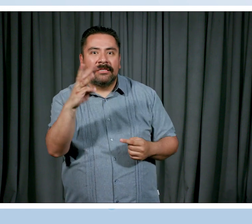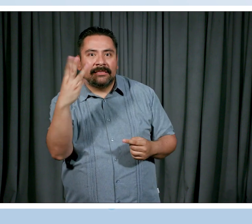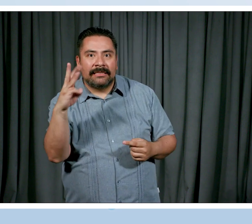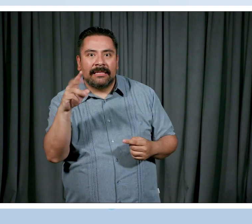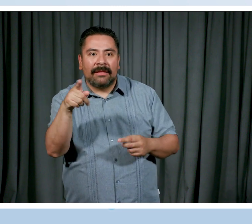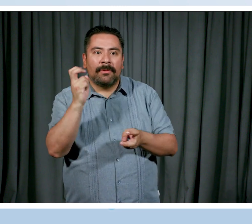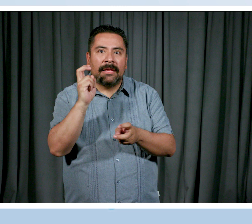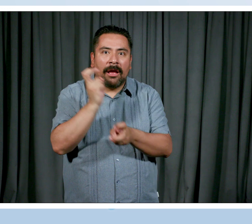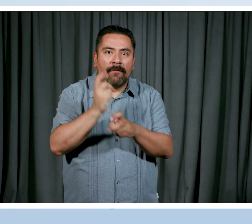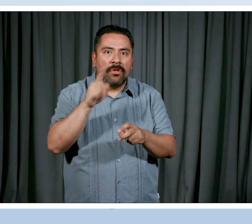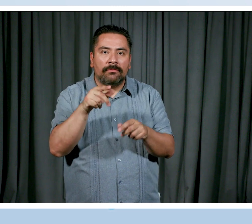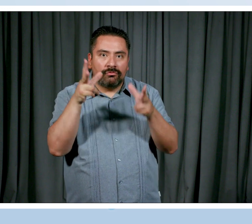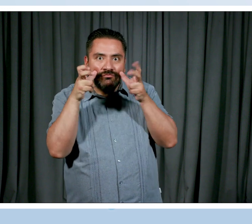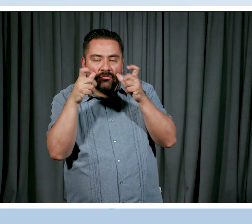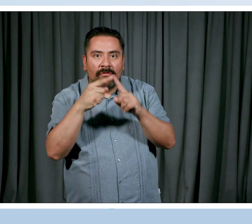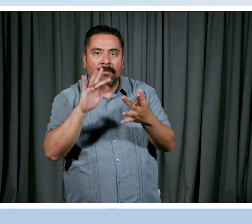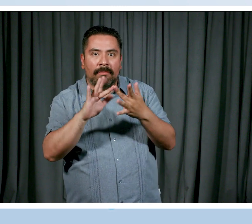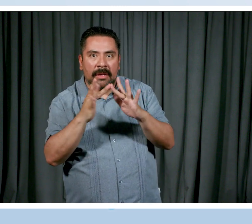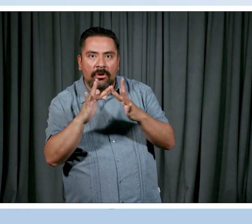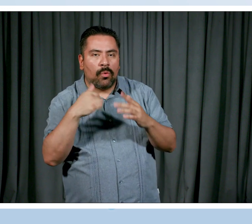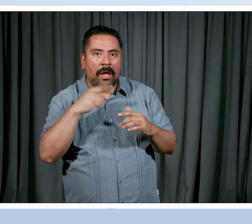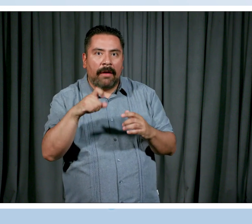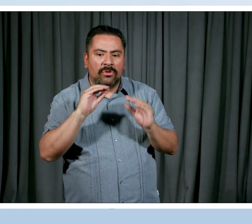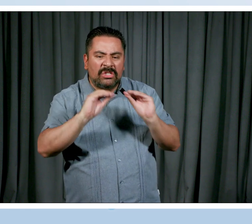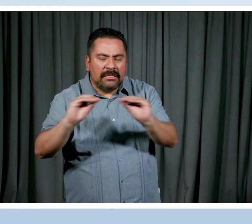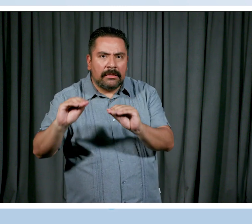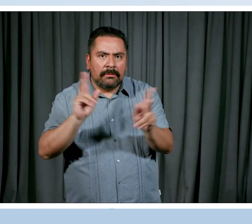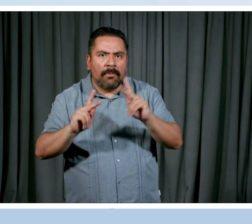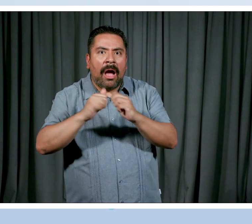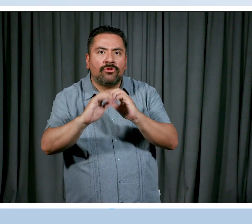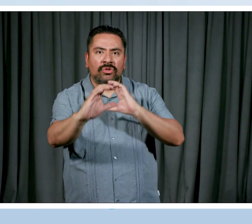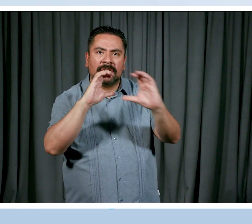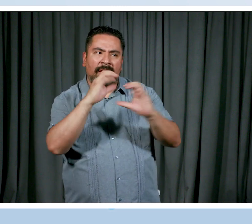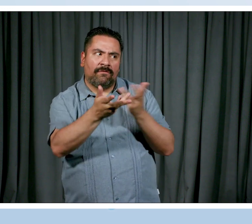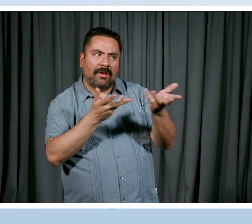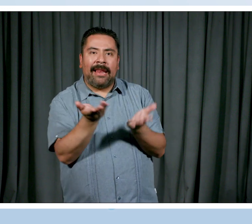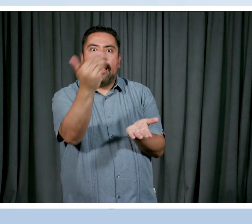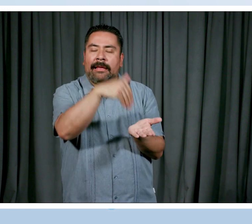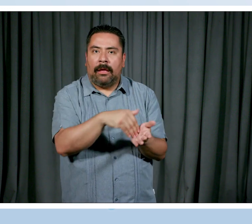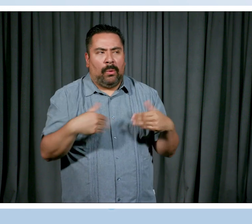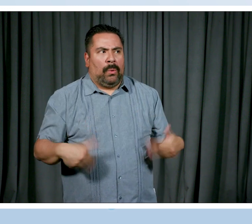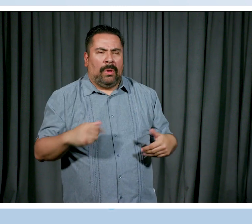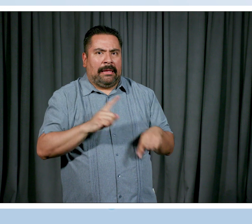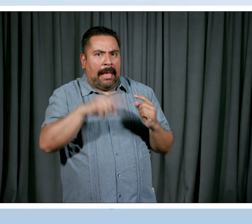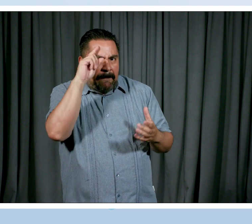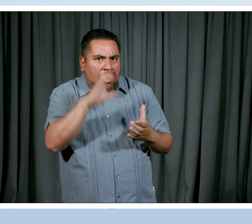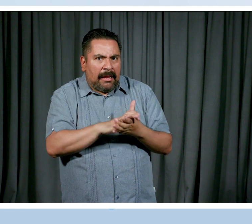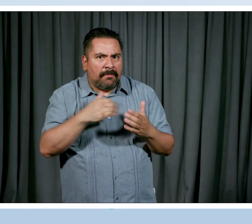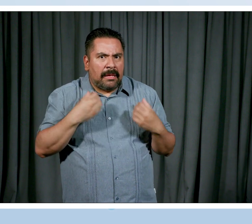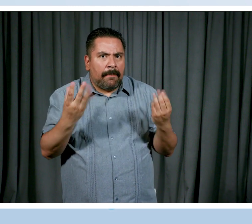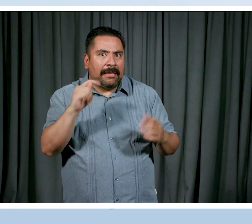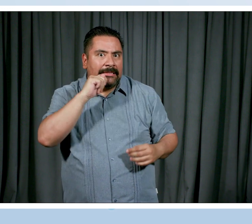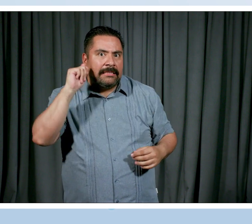of difficult to consume on the internet. I think we're gonna have to reteach people how to have conversations. It is incredible to me. I was around a